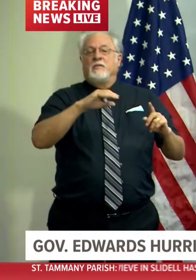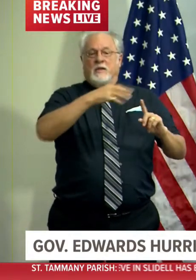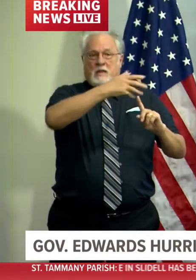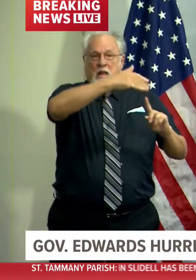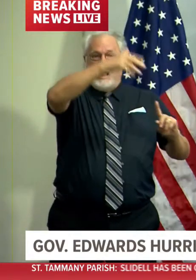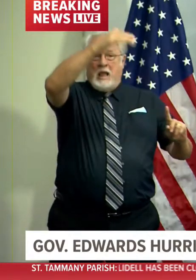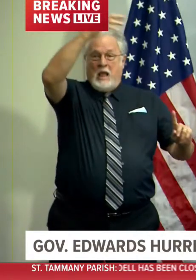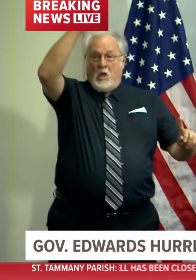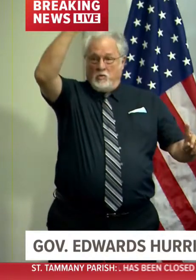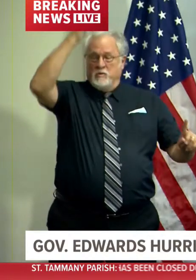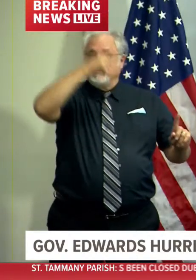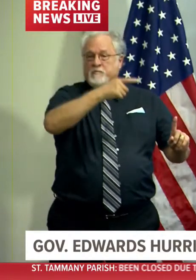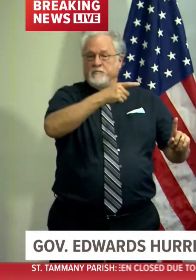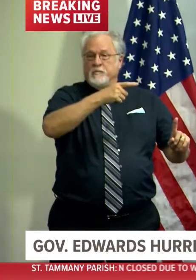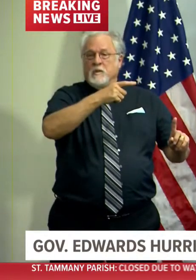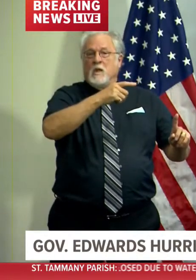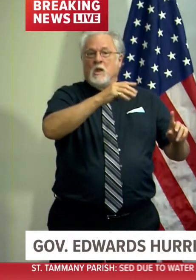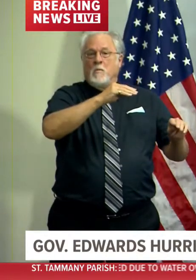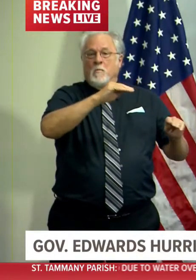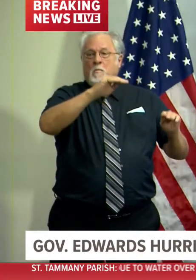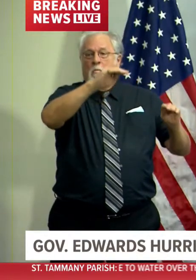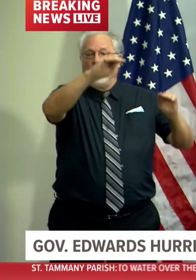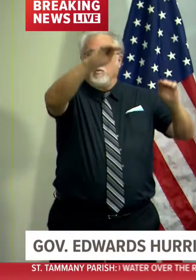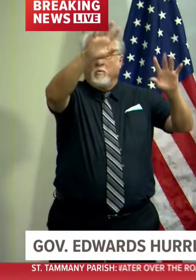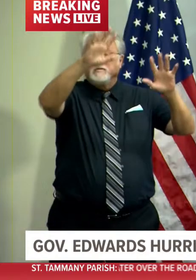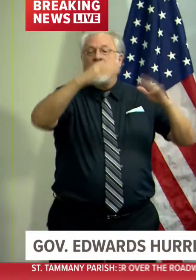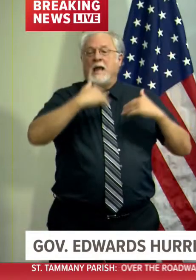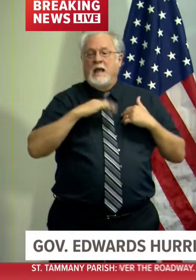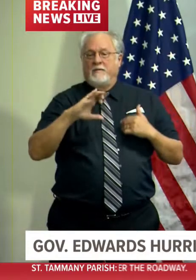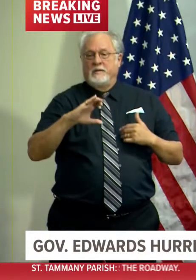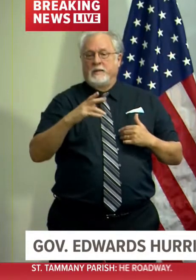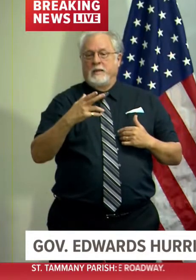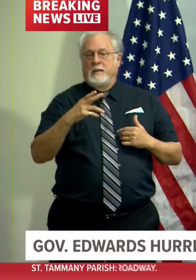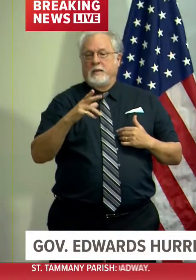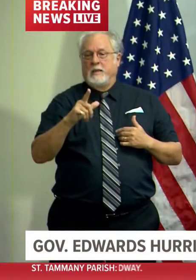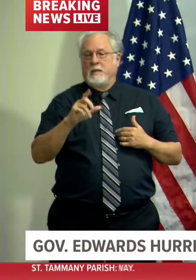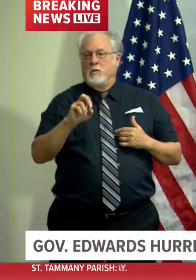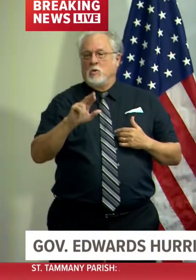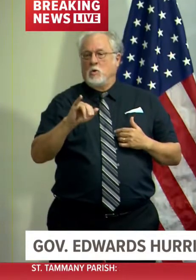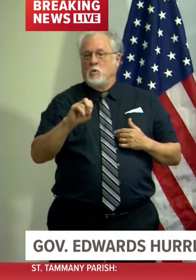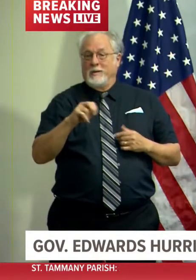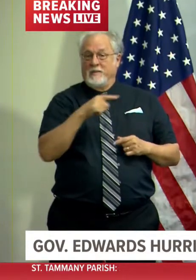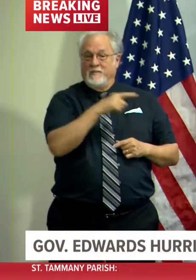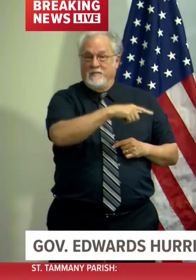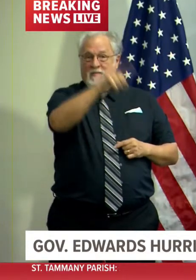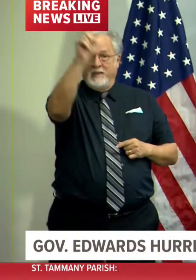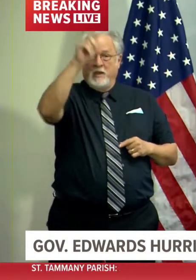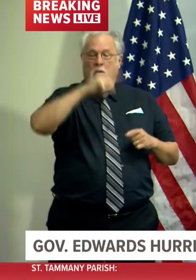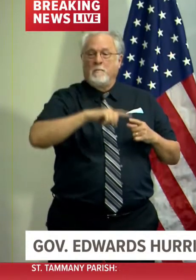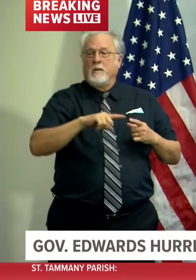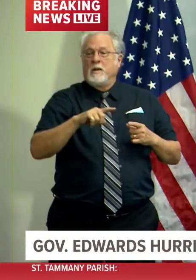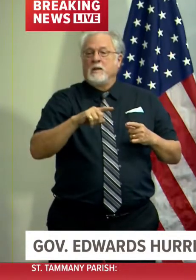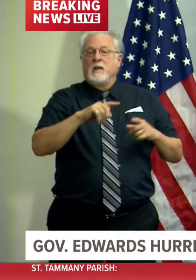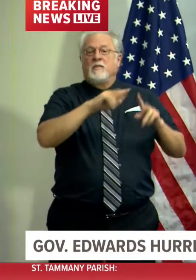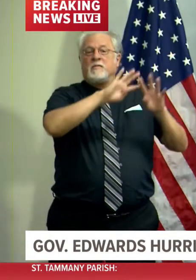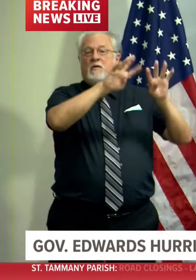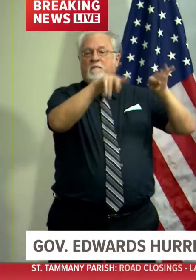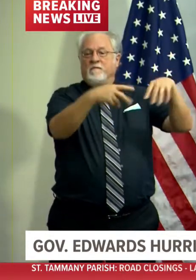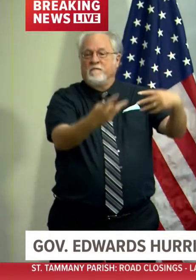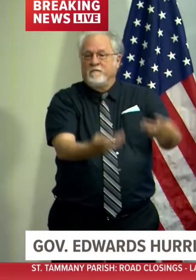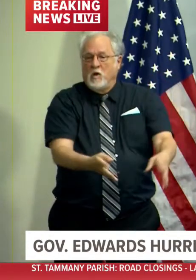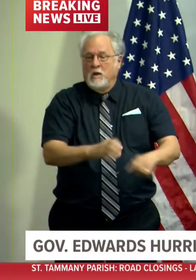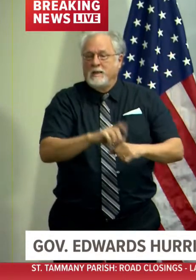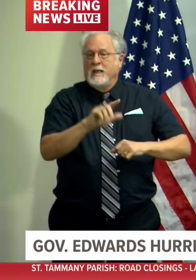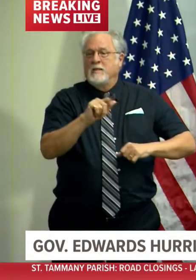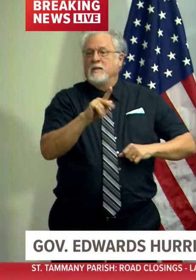plume, as it goes in the air and moves out, there is chlorine in that, obviously. But those chemicals are falling in the lake, which is the right